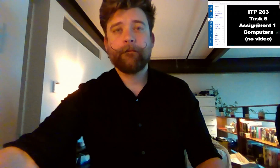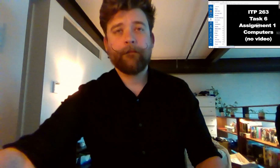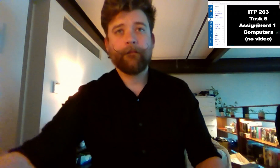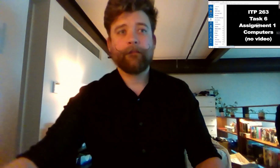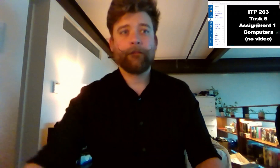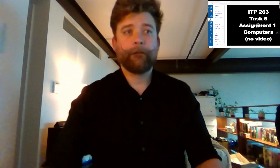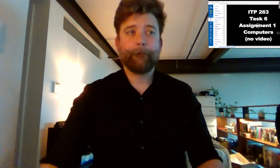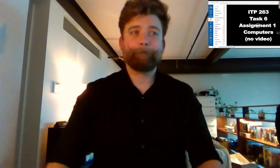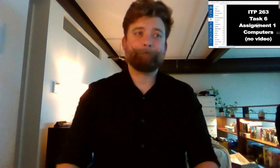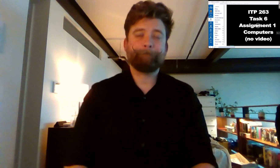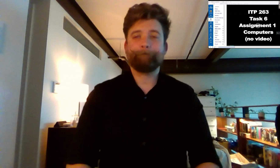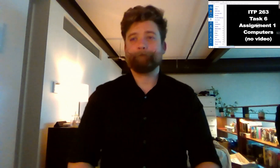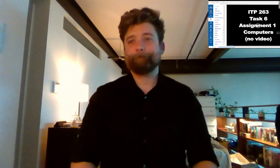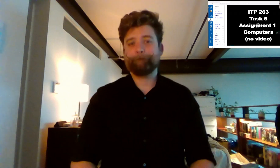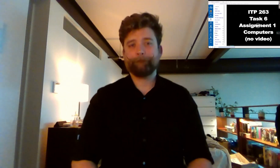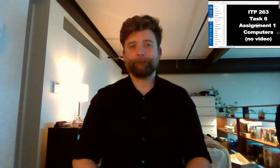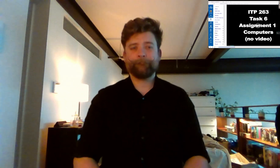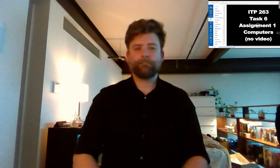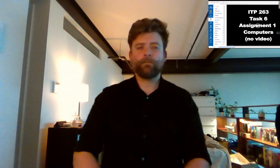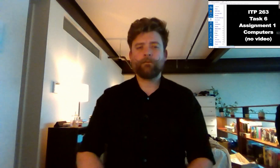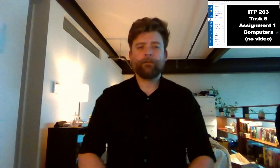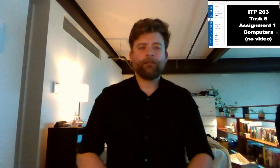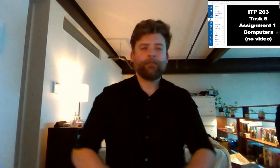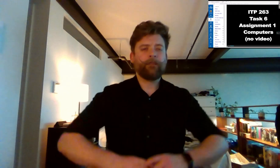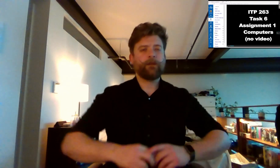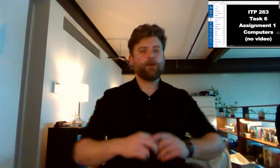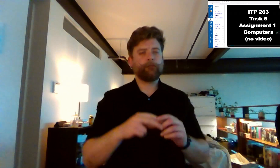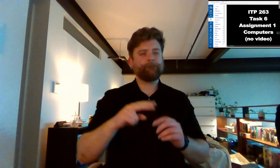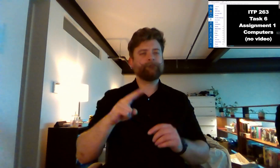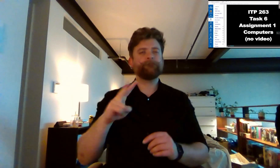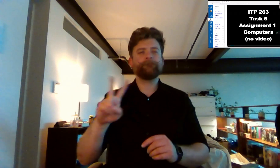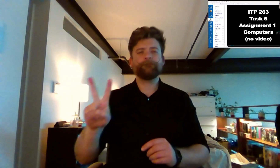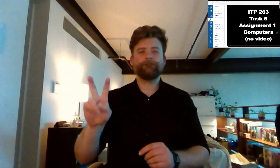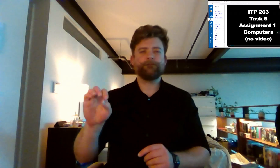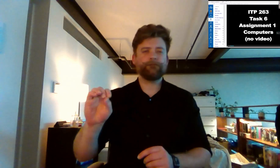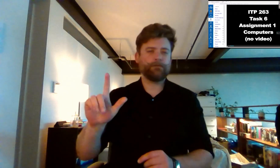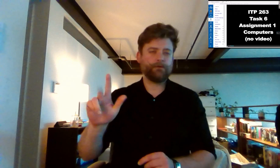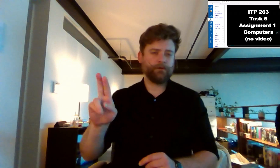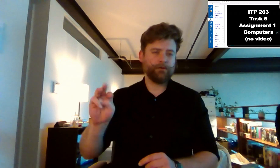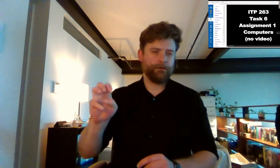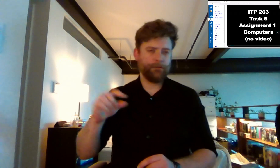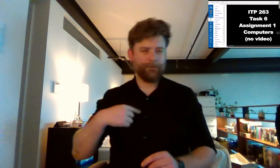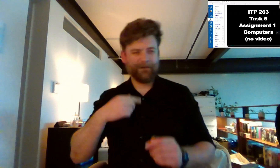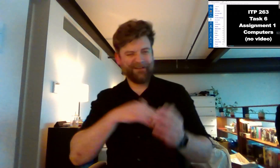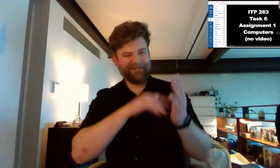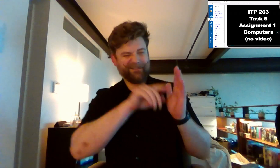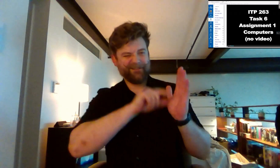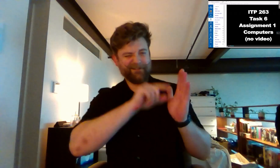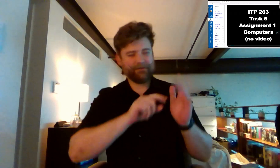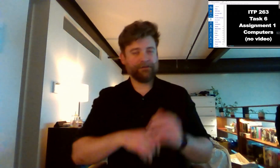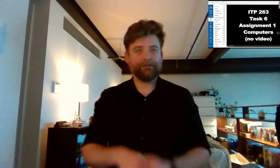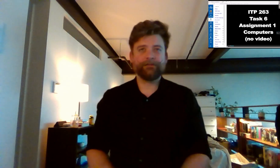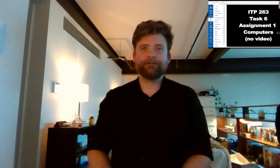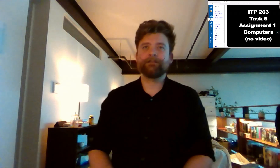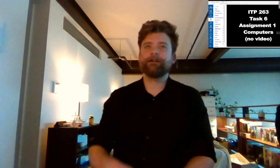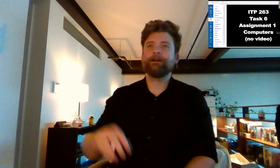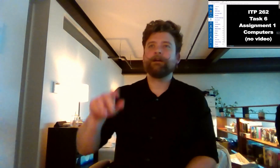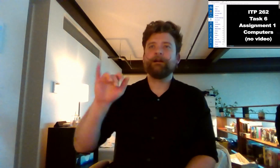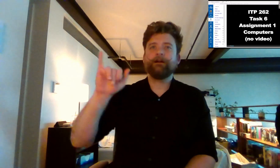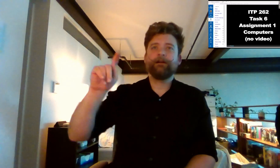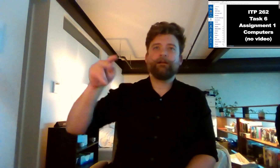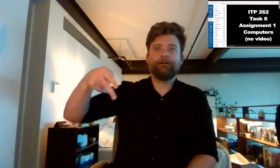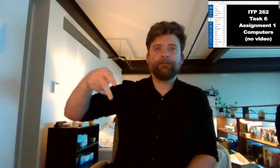Let me get to the volume first, okay? Check the volume. 263, Task 6, Assignment 1,